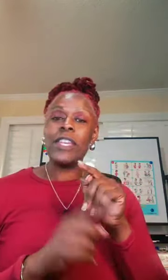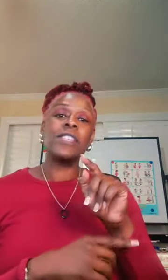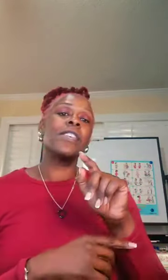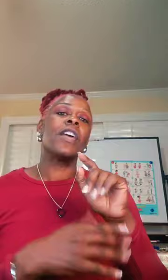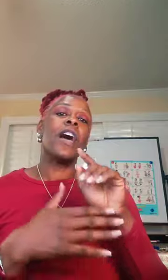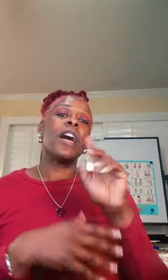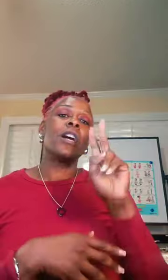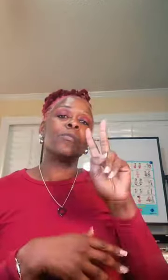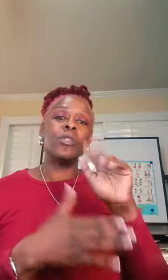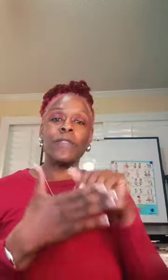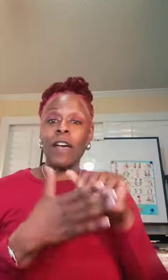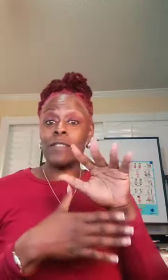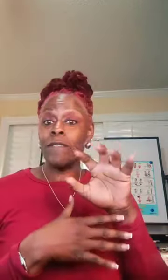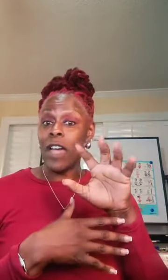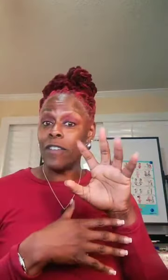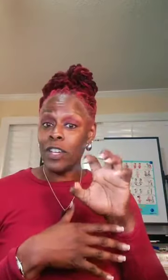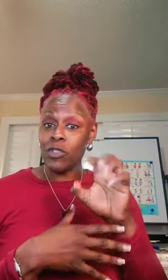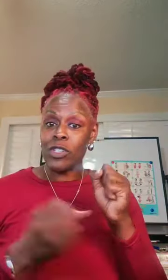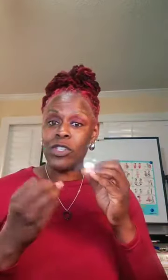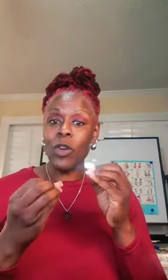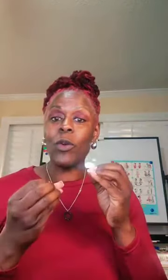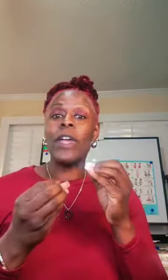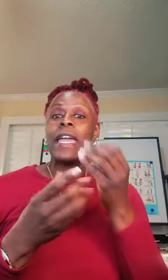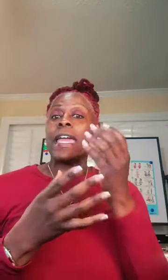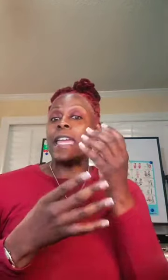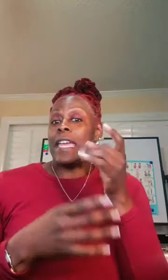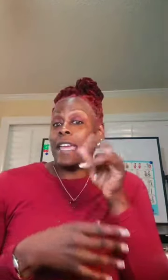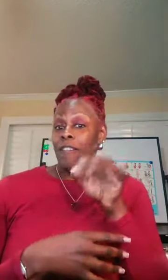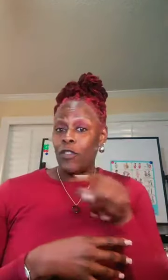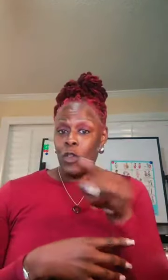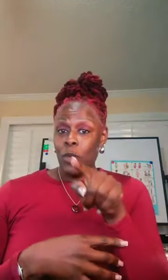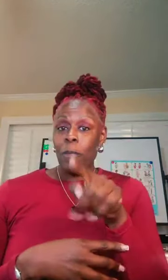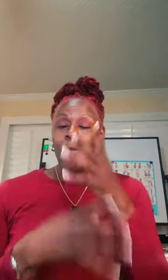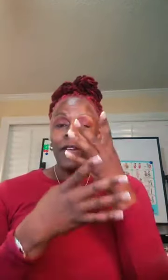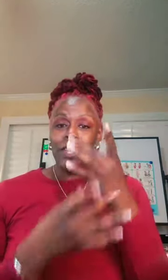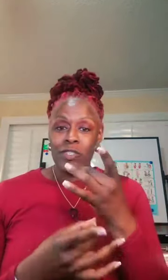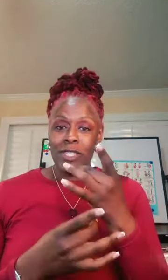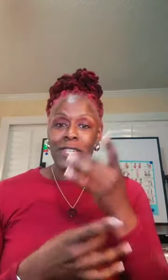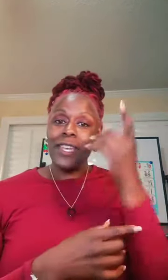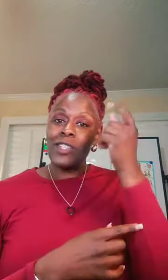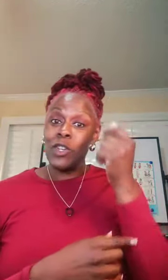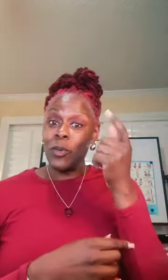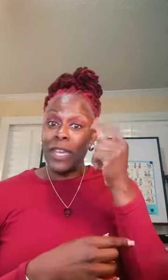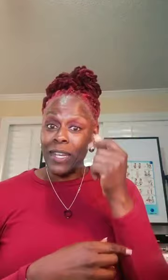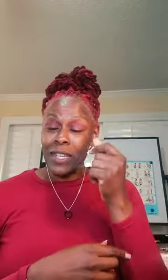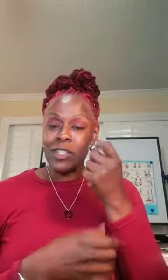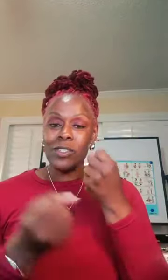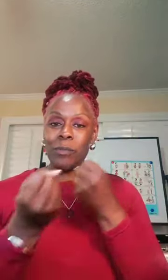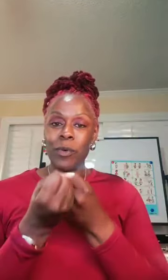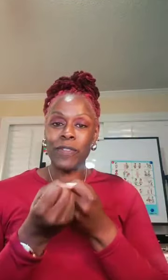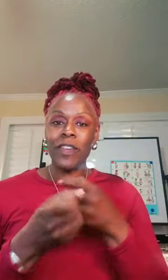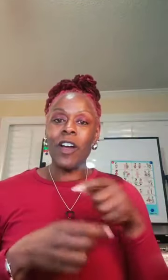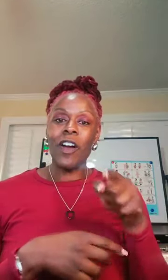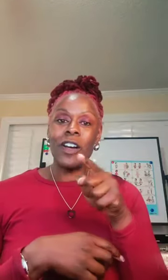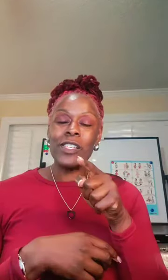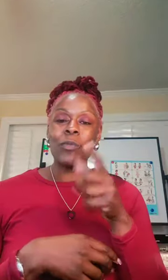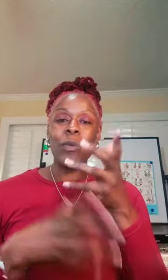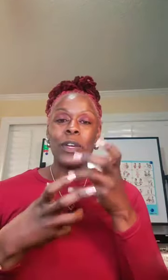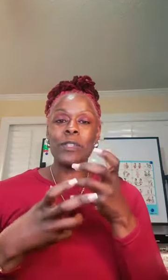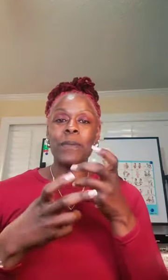is $2,500. So if you are interested in donating to support the cause, we want to be able